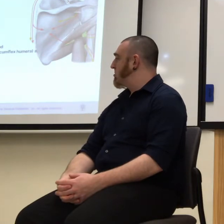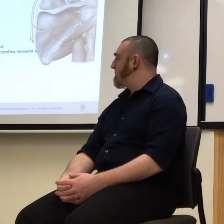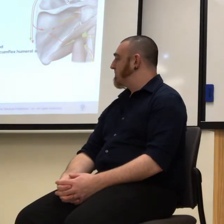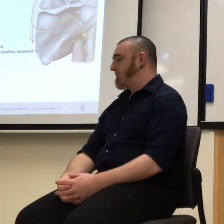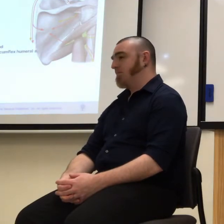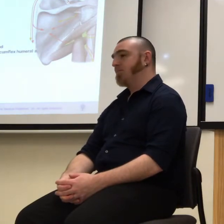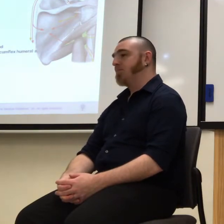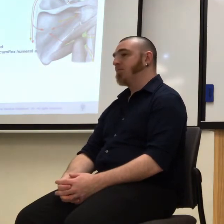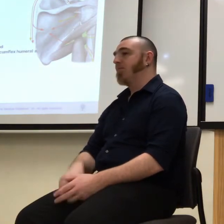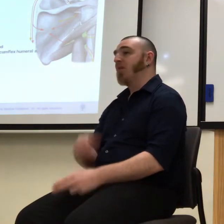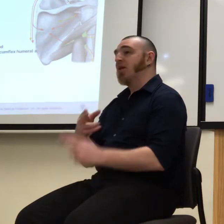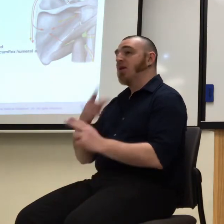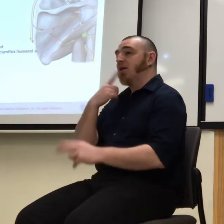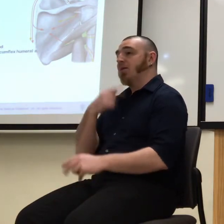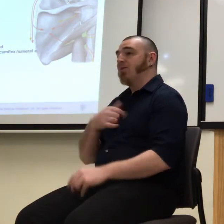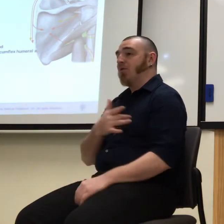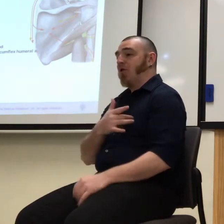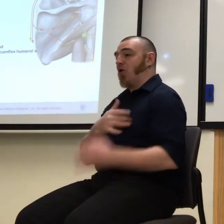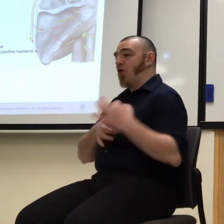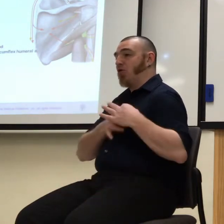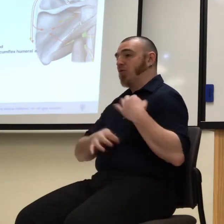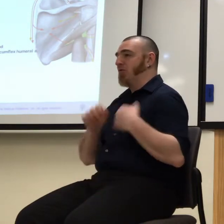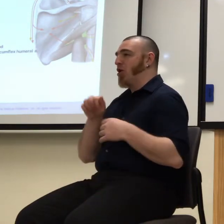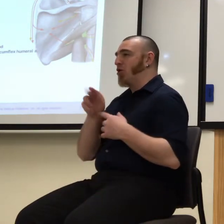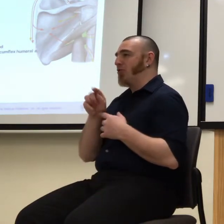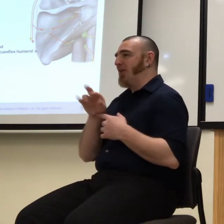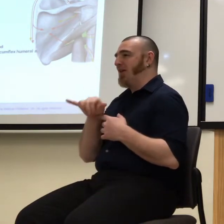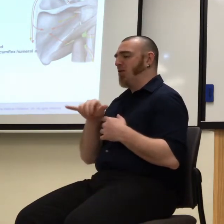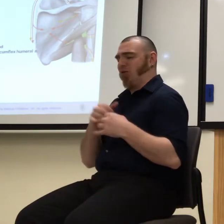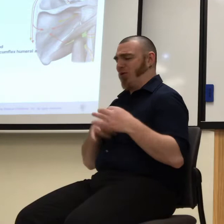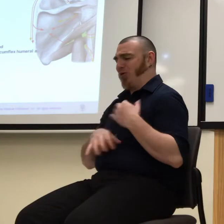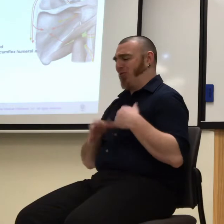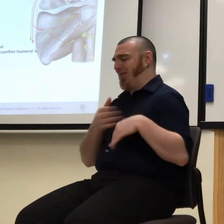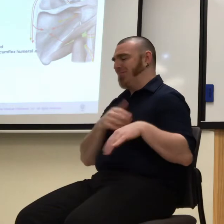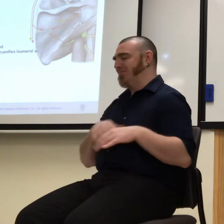And the name of the artery that came out